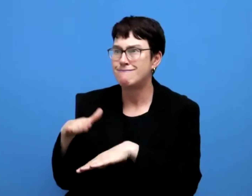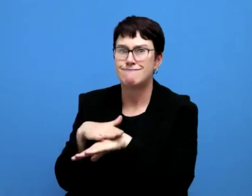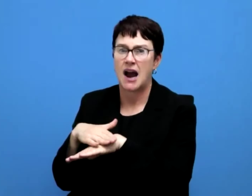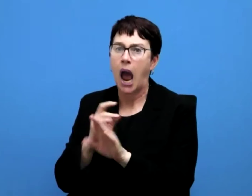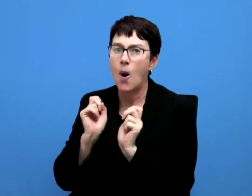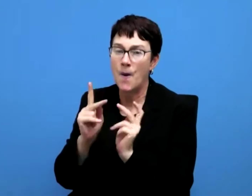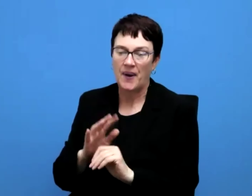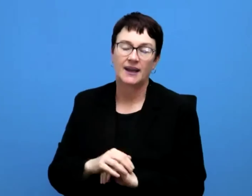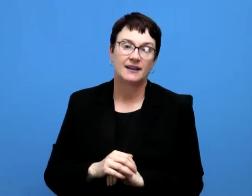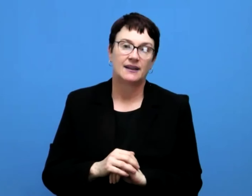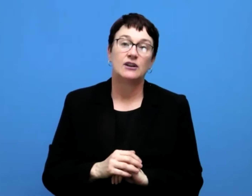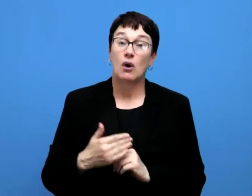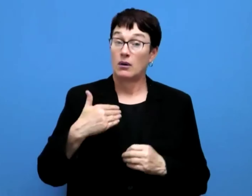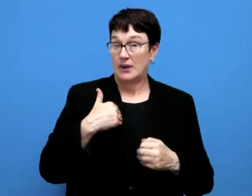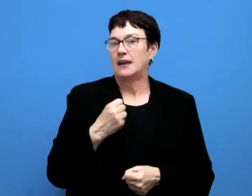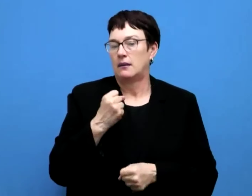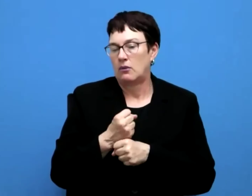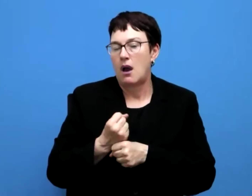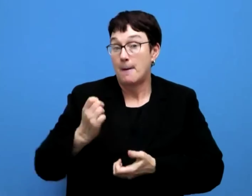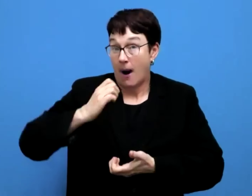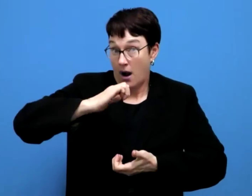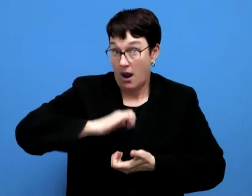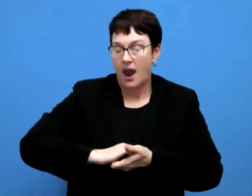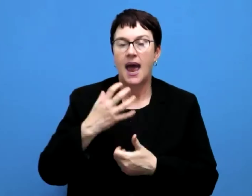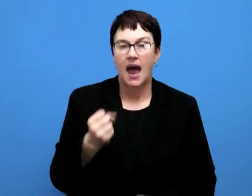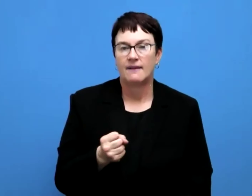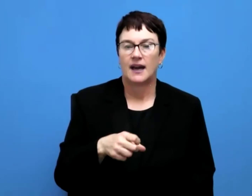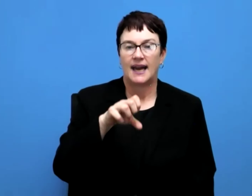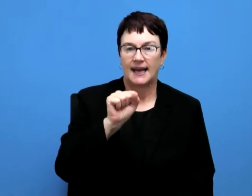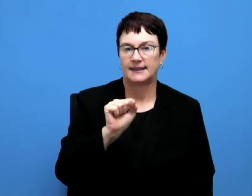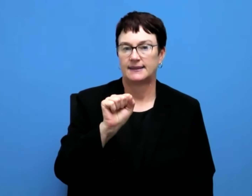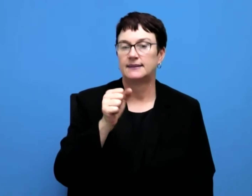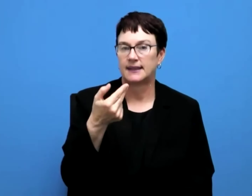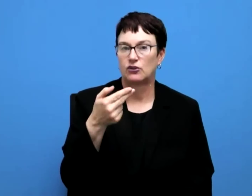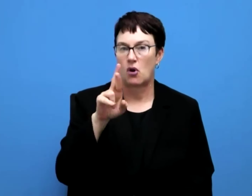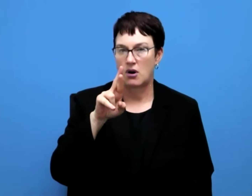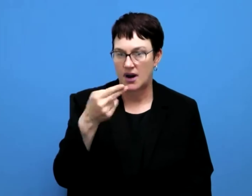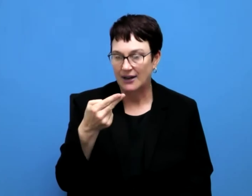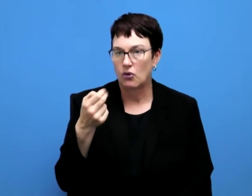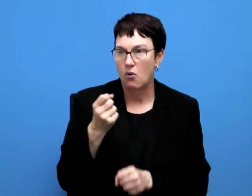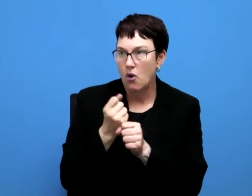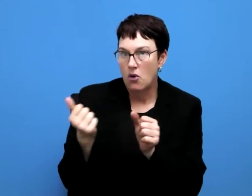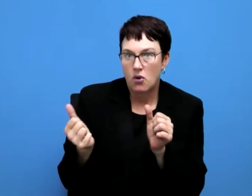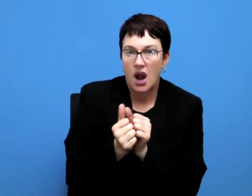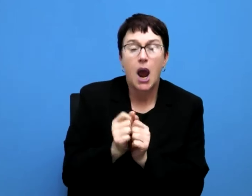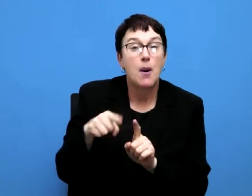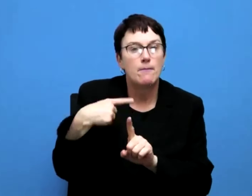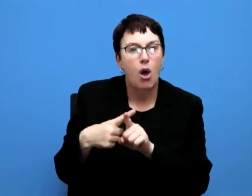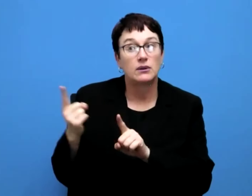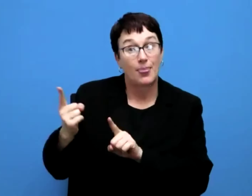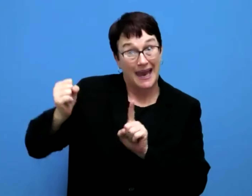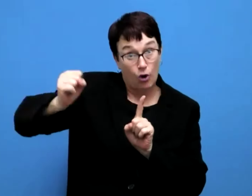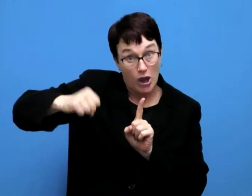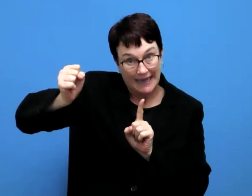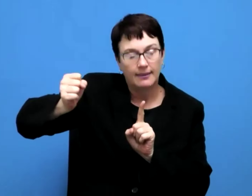inclusive SRHR, disability rights, inclusive communication, consent and protection. Our OPDs are supported